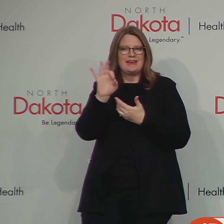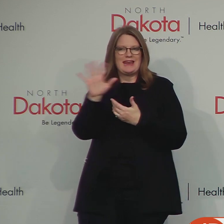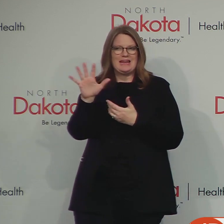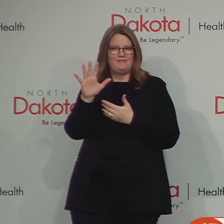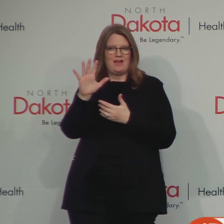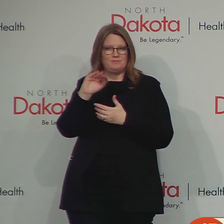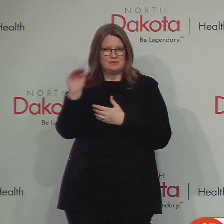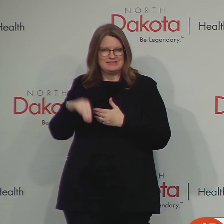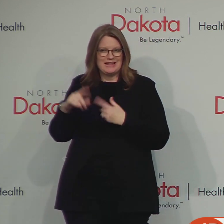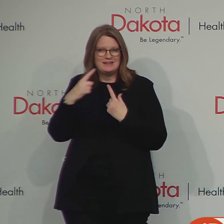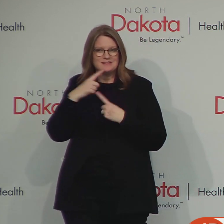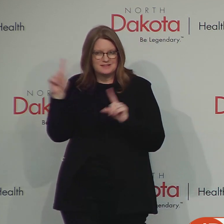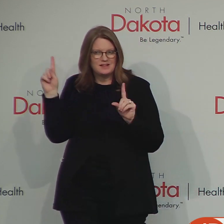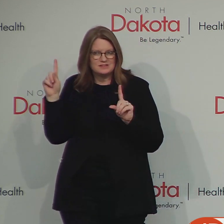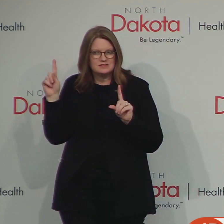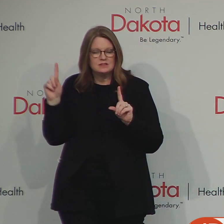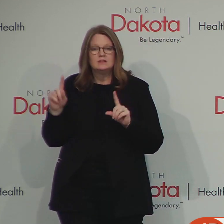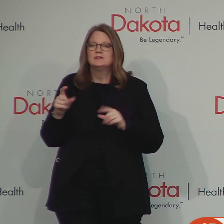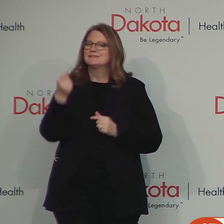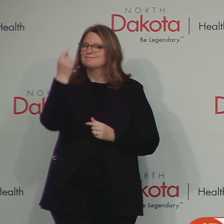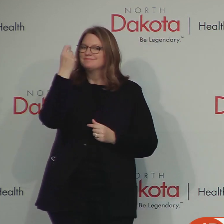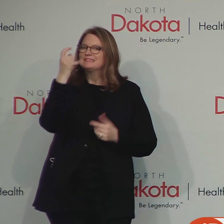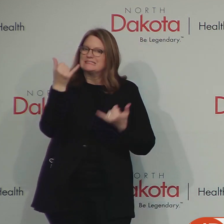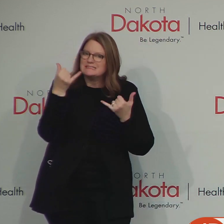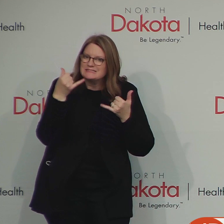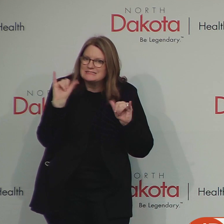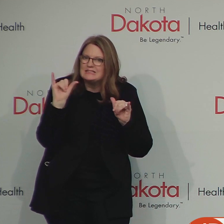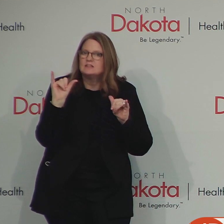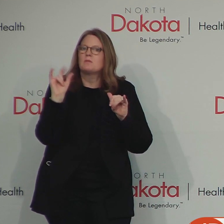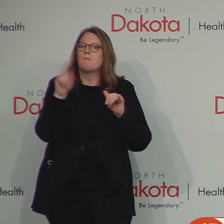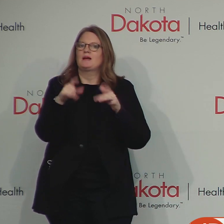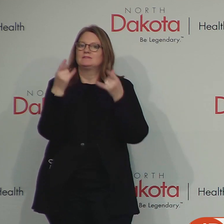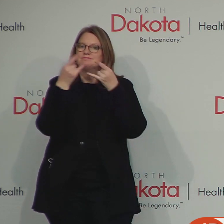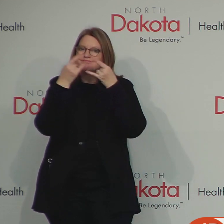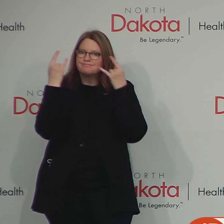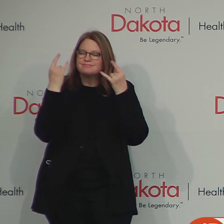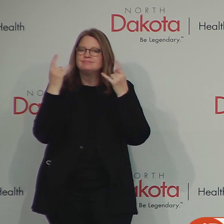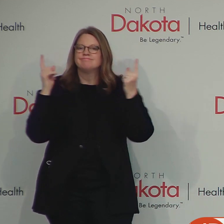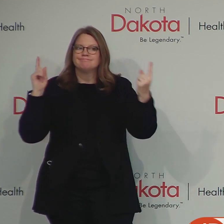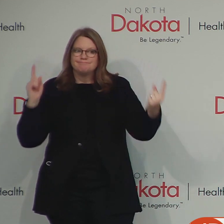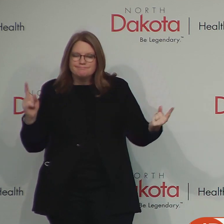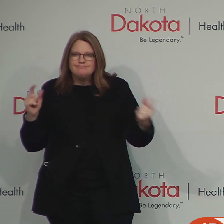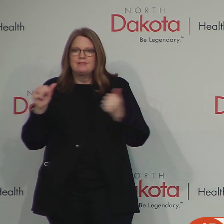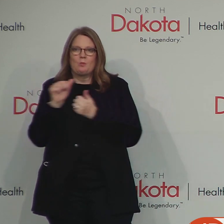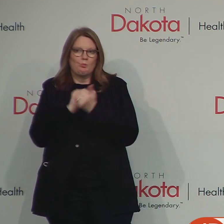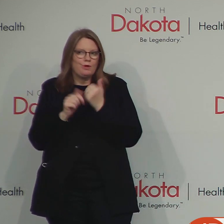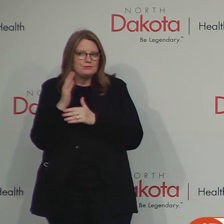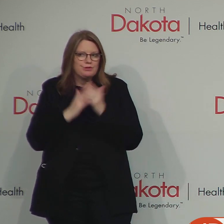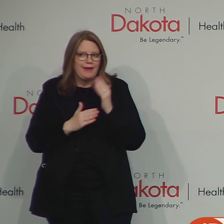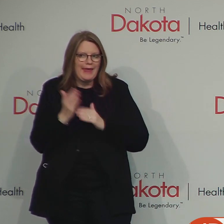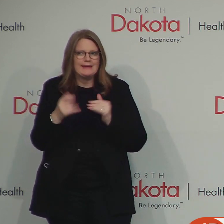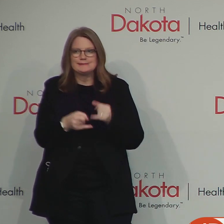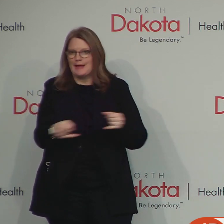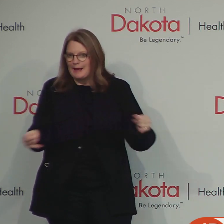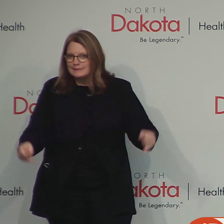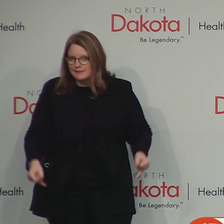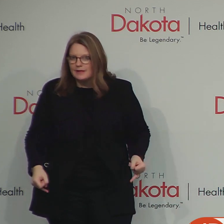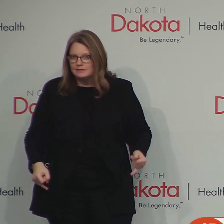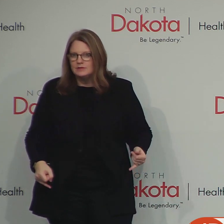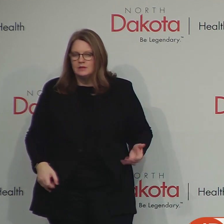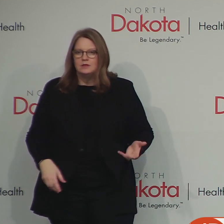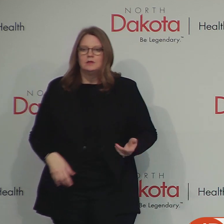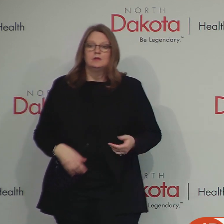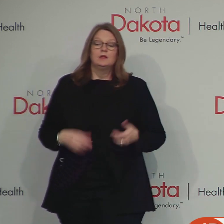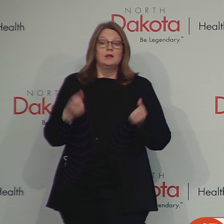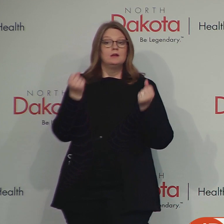it's important that people continue to practice their prevention efforts. And I know for the most part, a lot of people